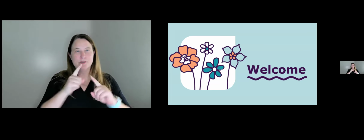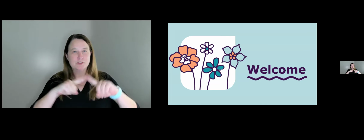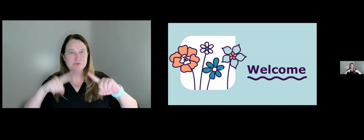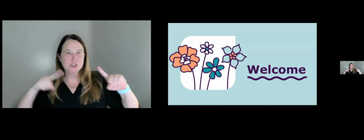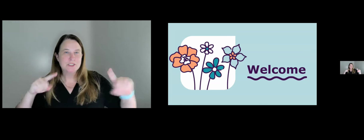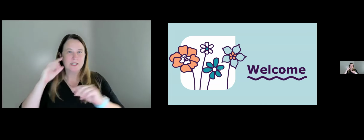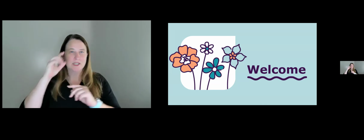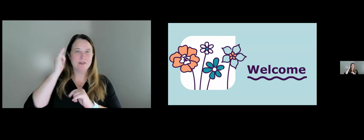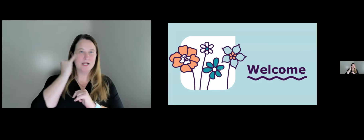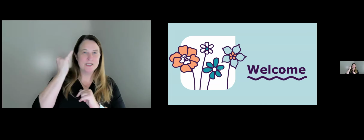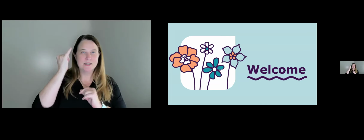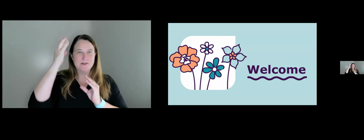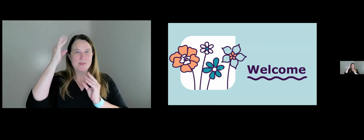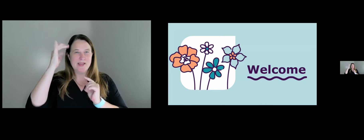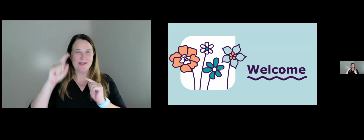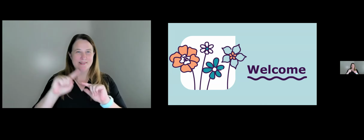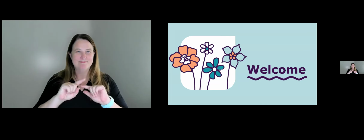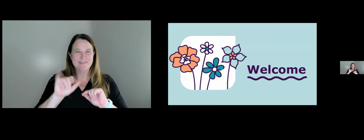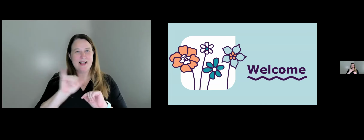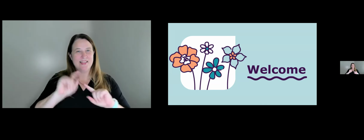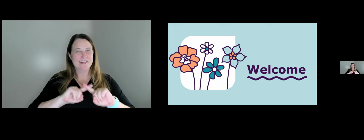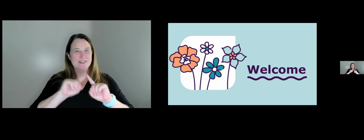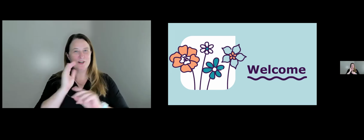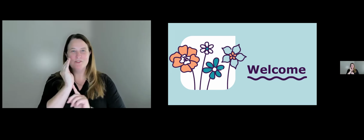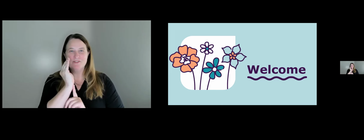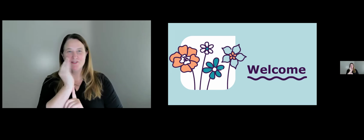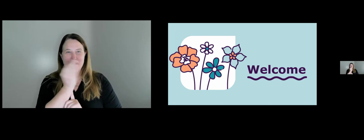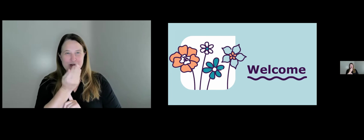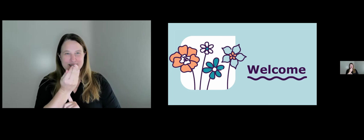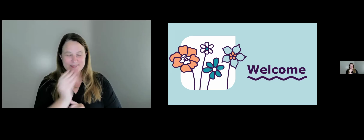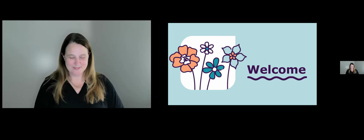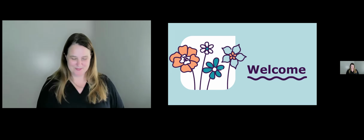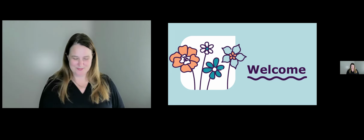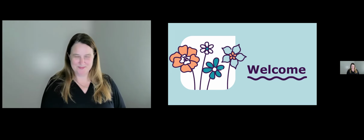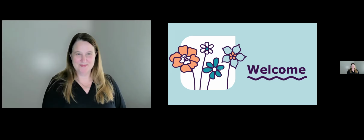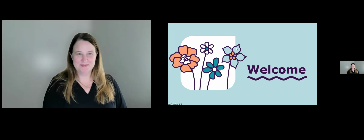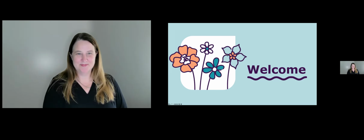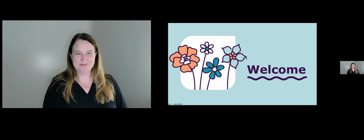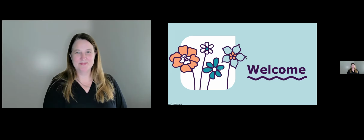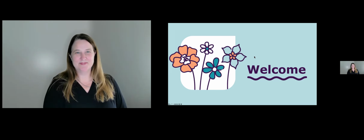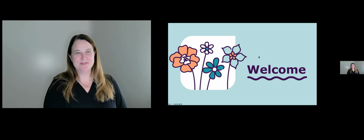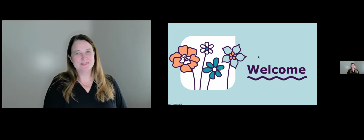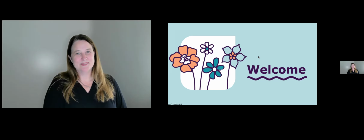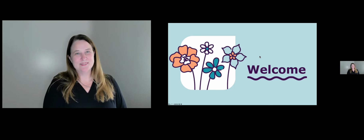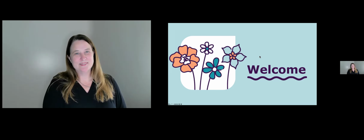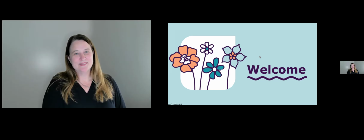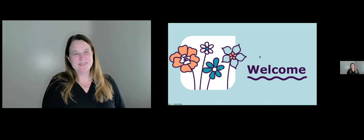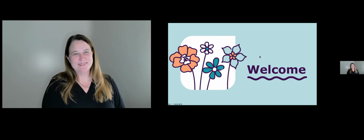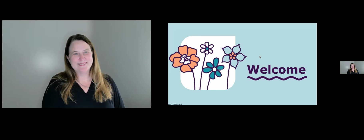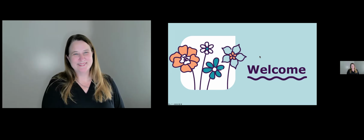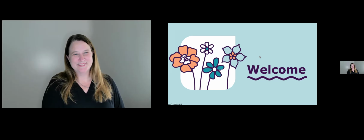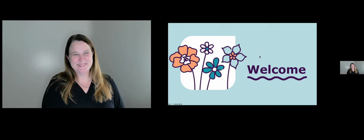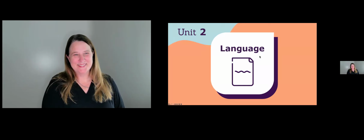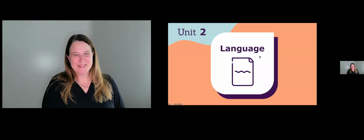Really enjoying seeing everyone here and getting a variety of ideas like the